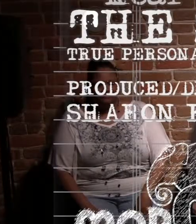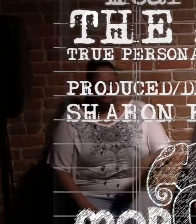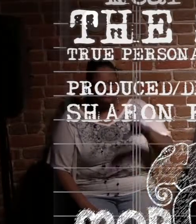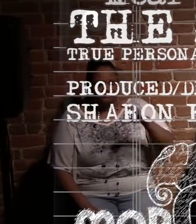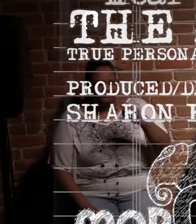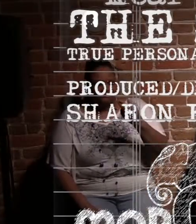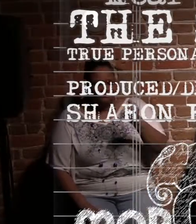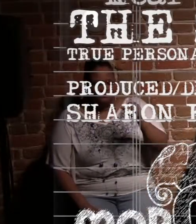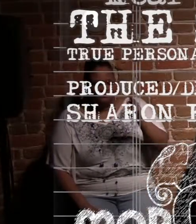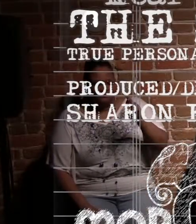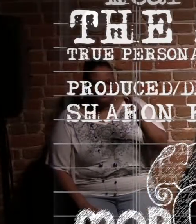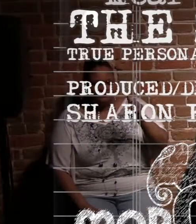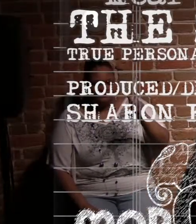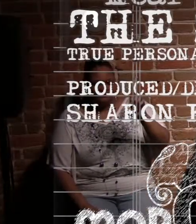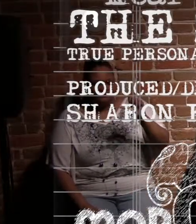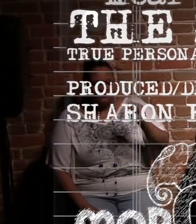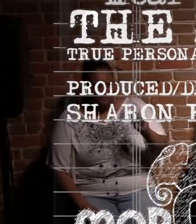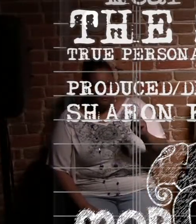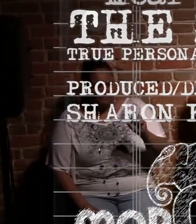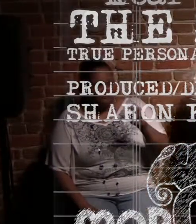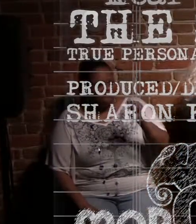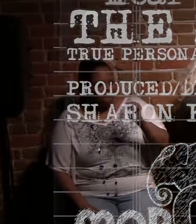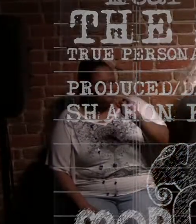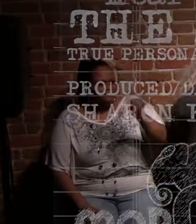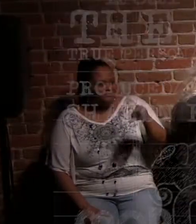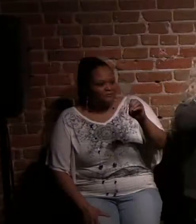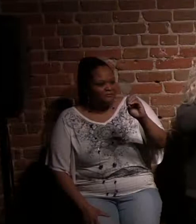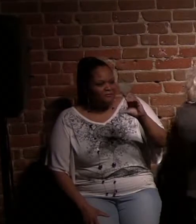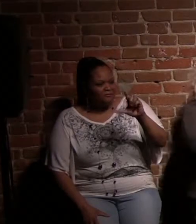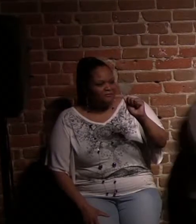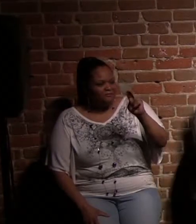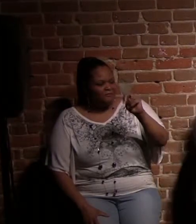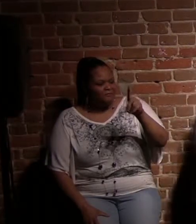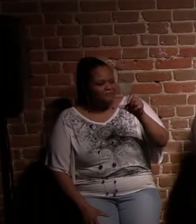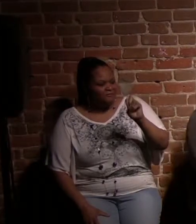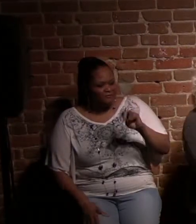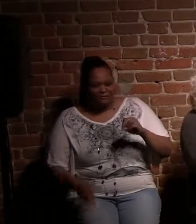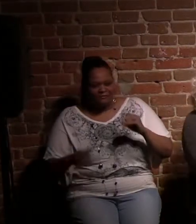Charles Sjolander. Yay!